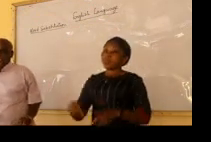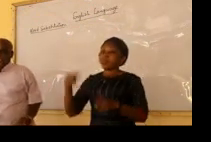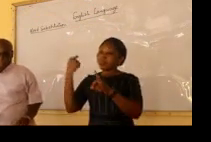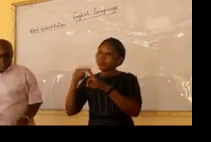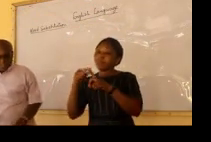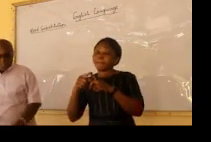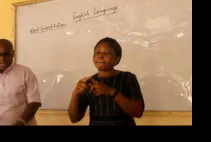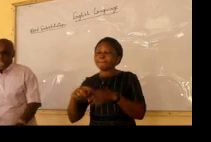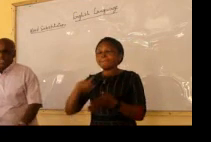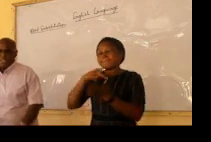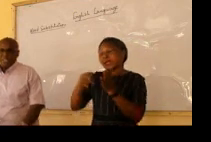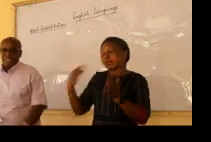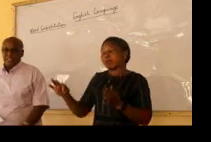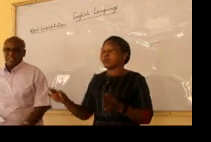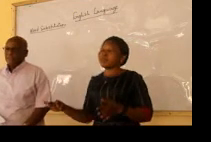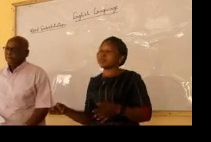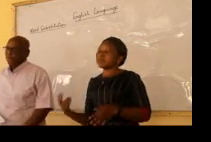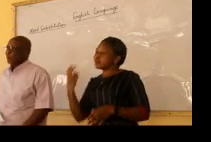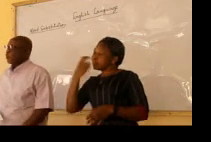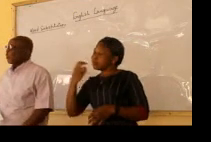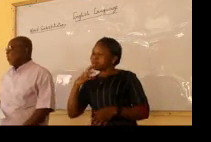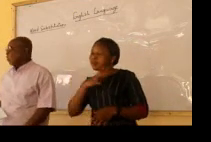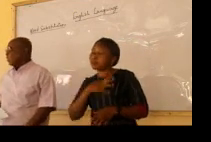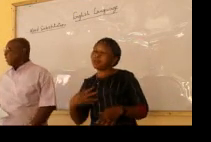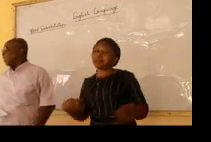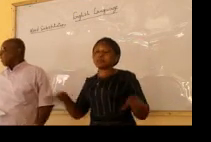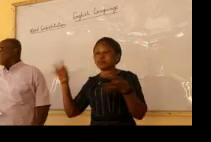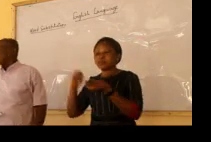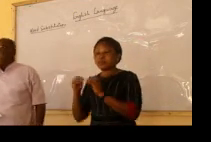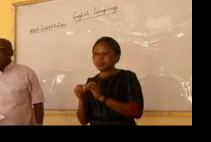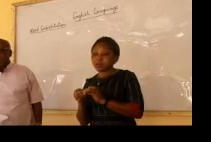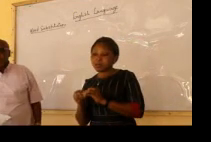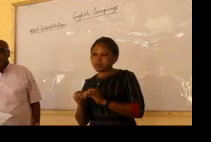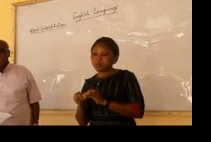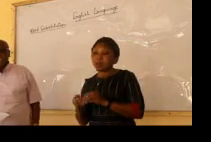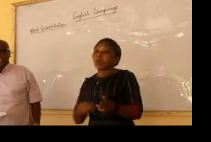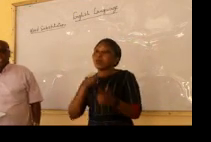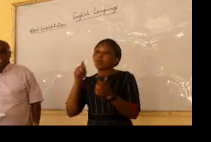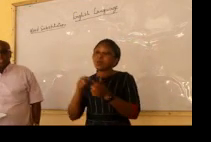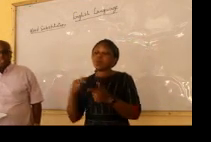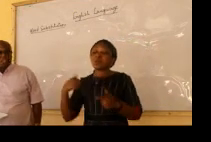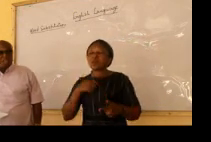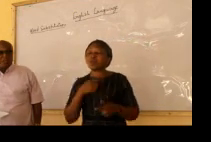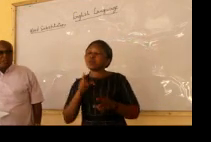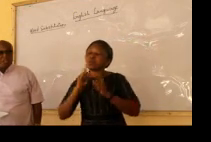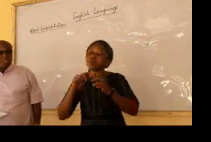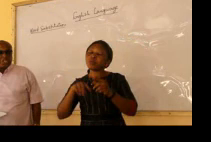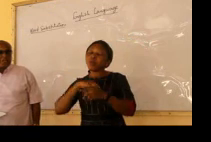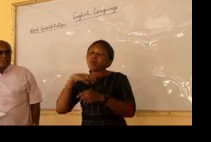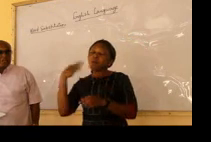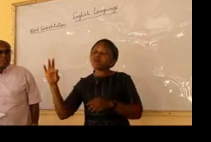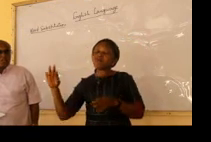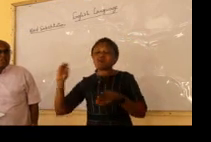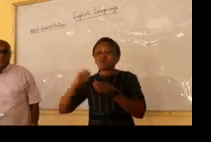and number. And you know that when we talk of number in English